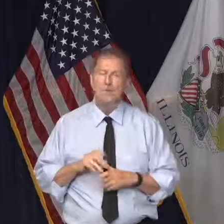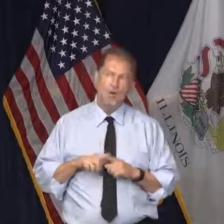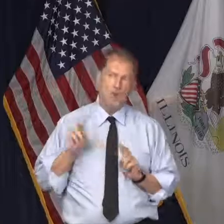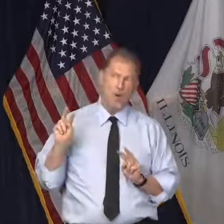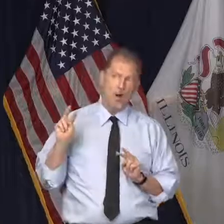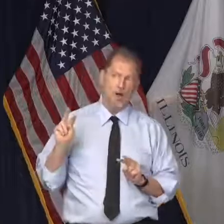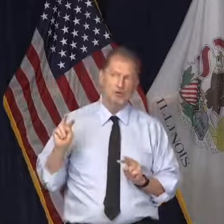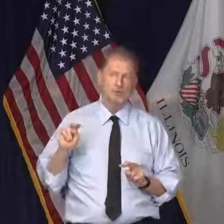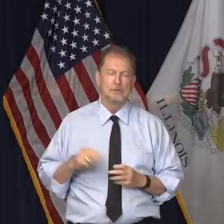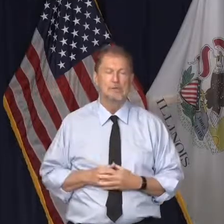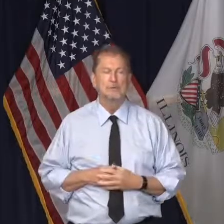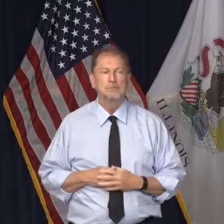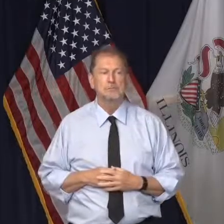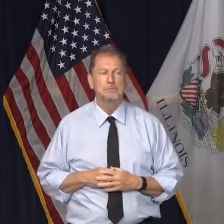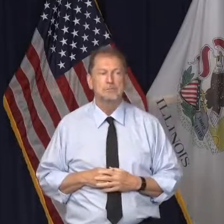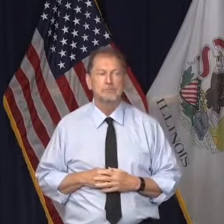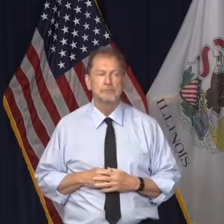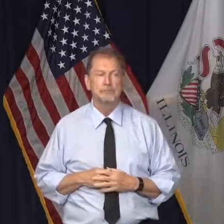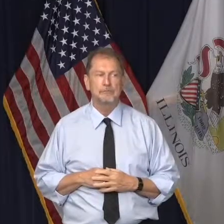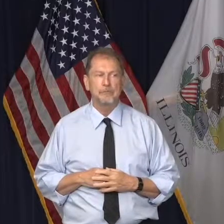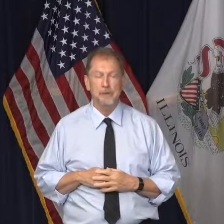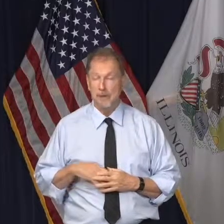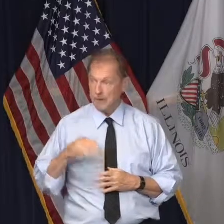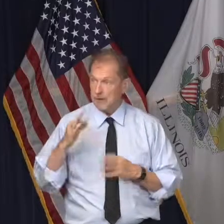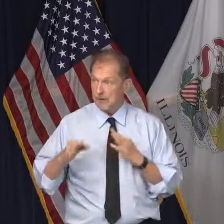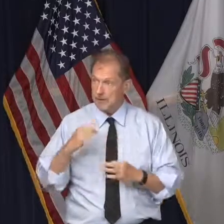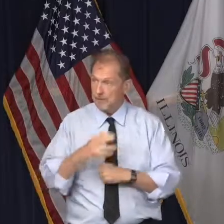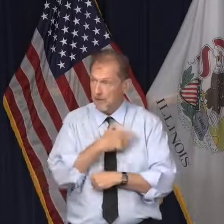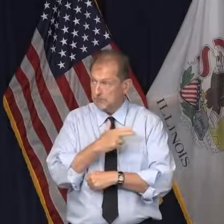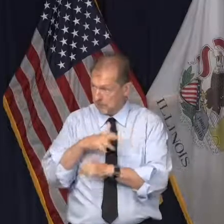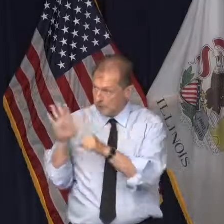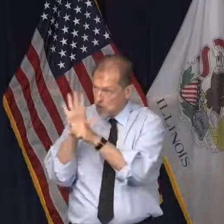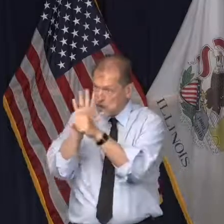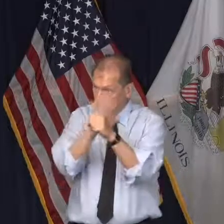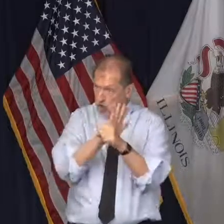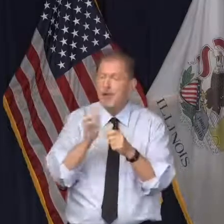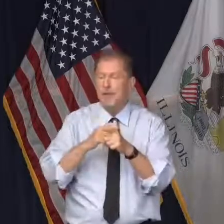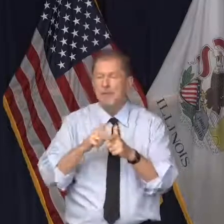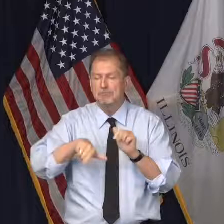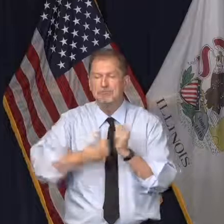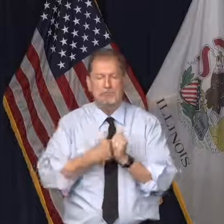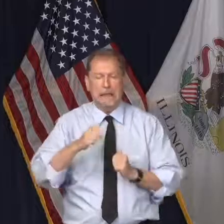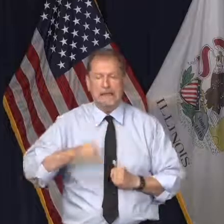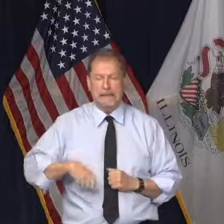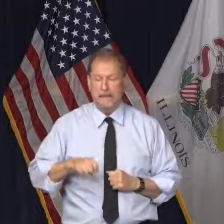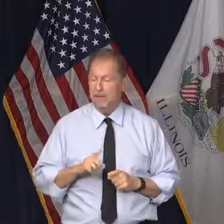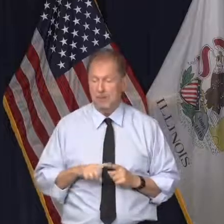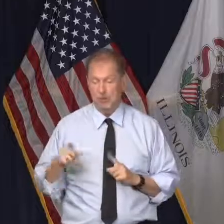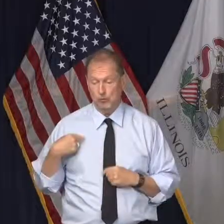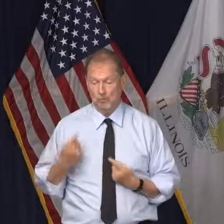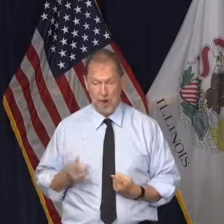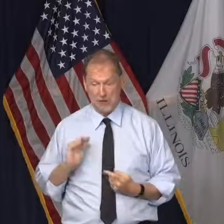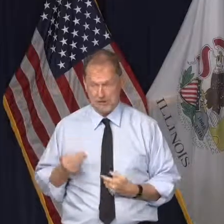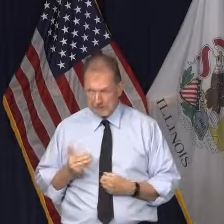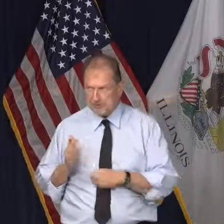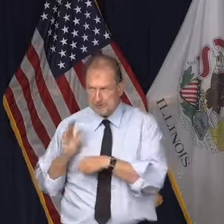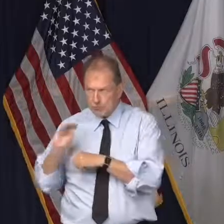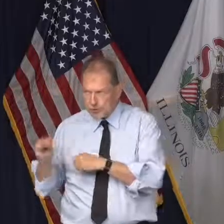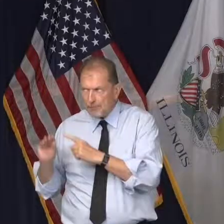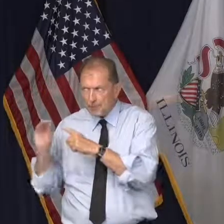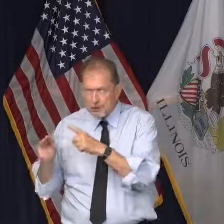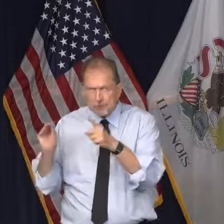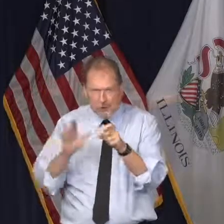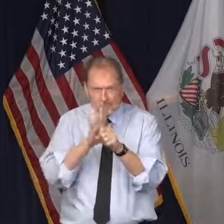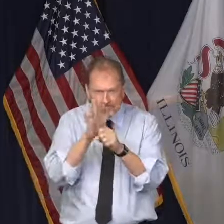the hospital bed situation, availability situation in every hospital all across the state. And we're in